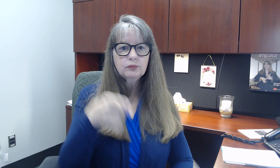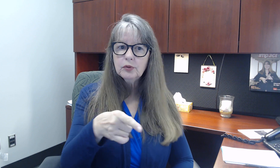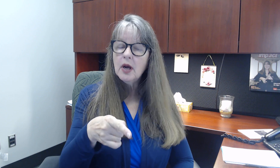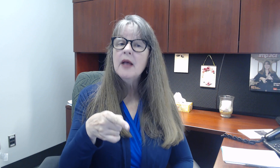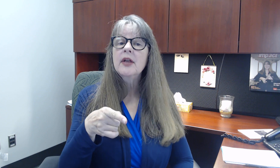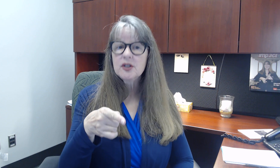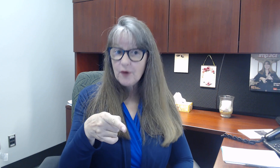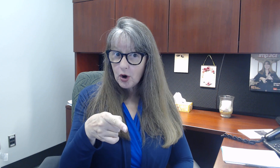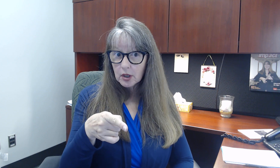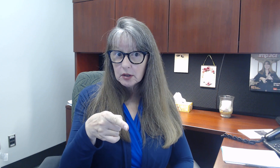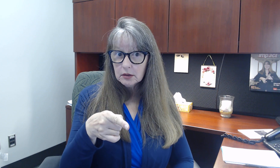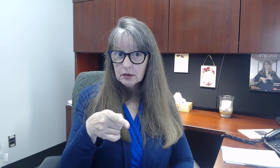that's far.